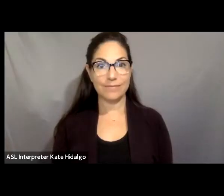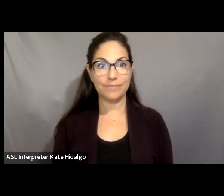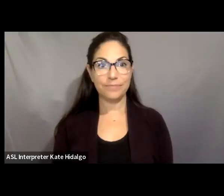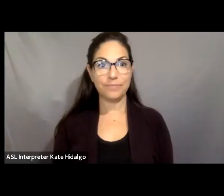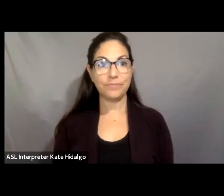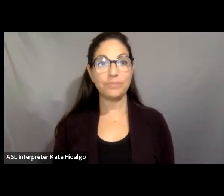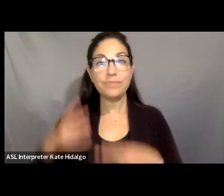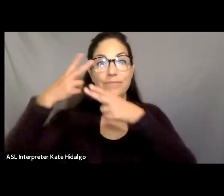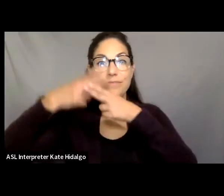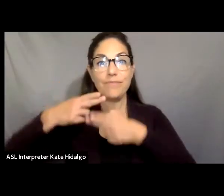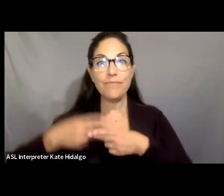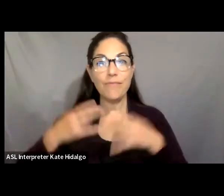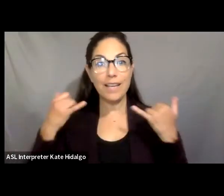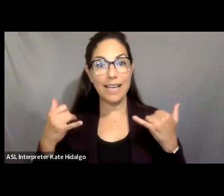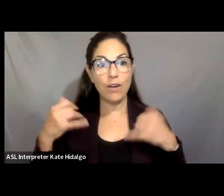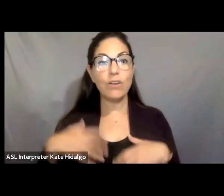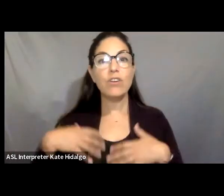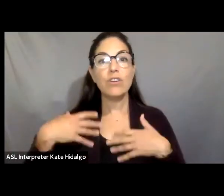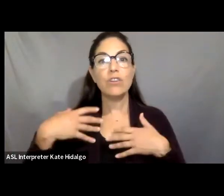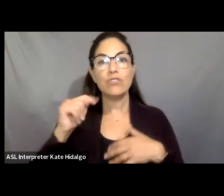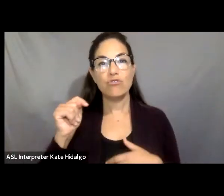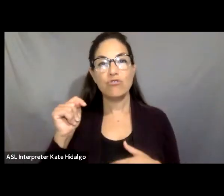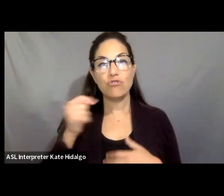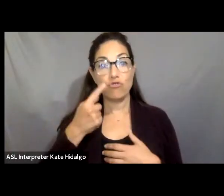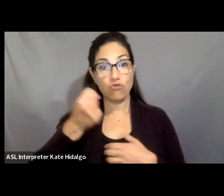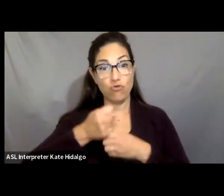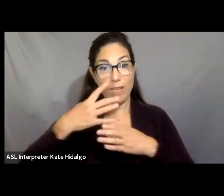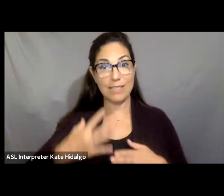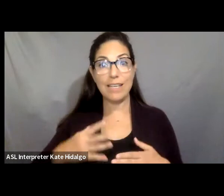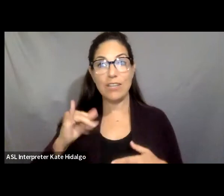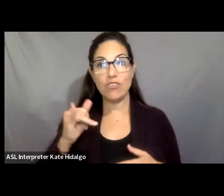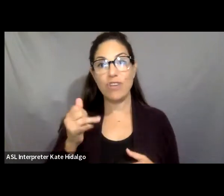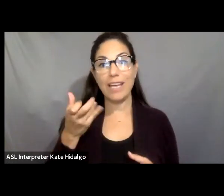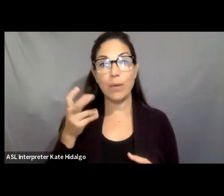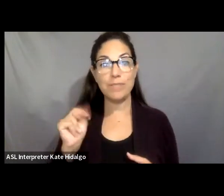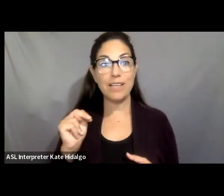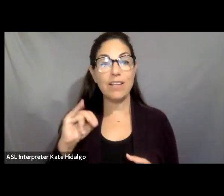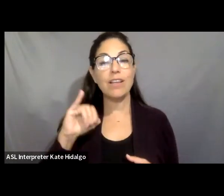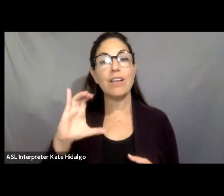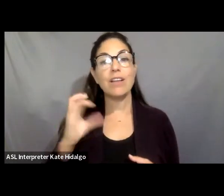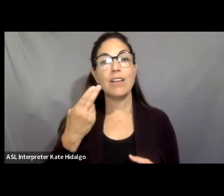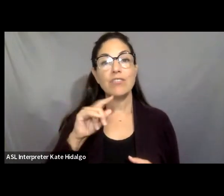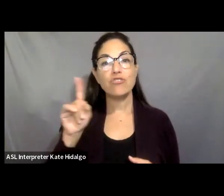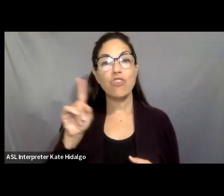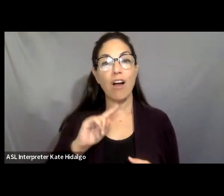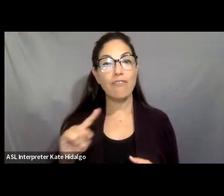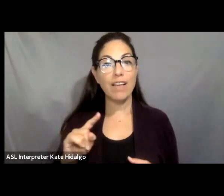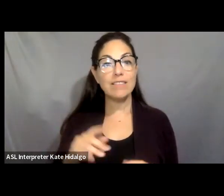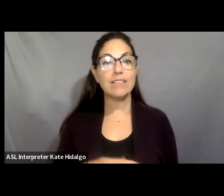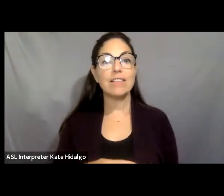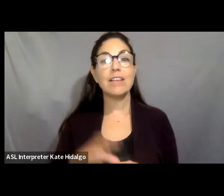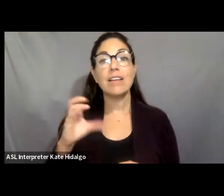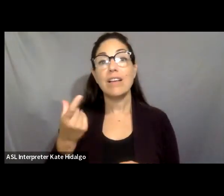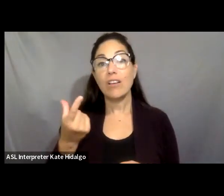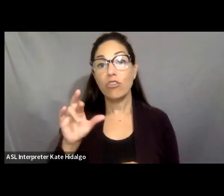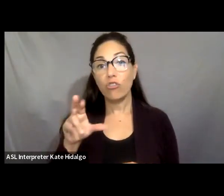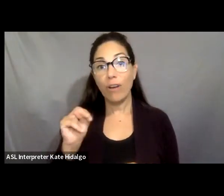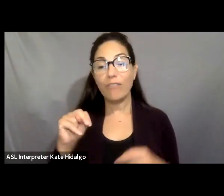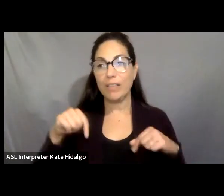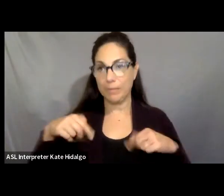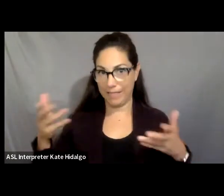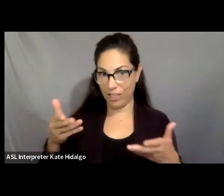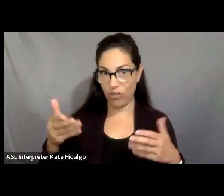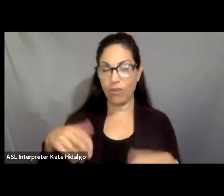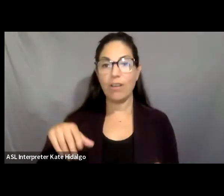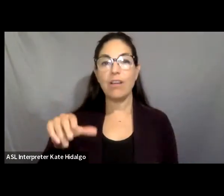Roll call. Trustee Jacobson. Present. Trustee Chavez. Here. Trustee Griffin. Present. Trustee